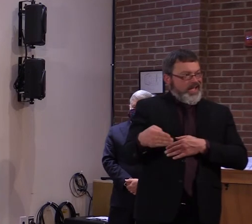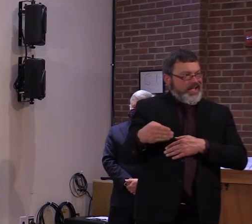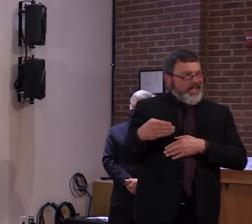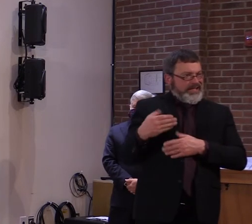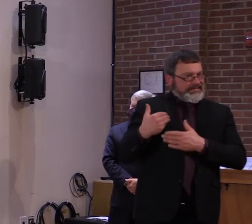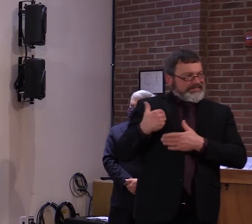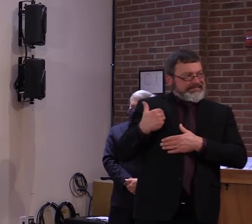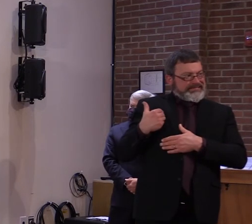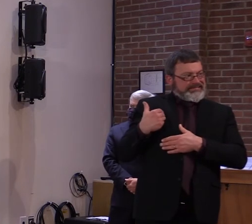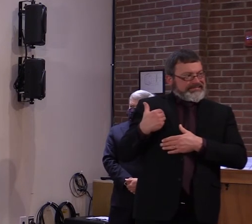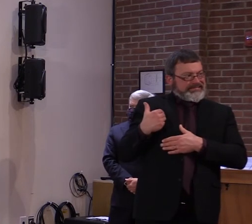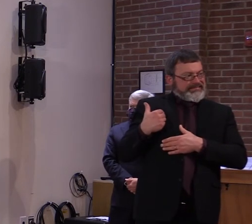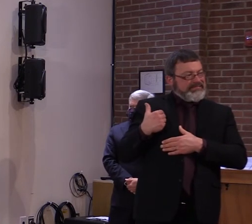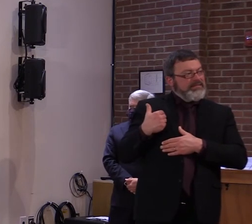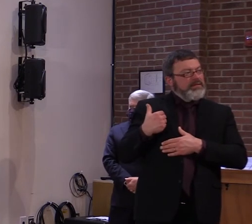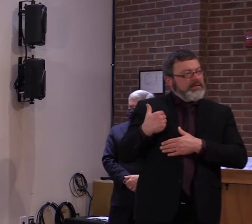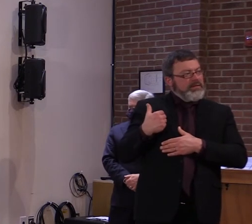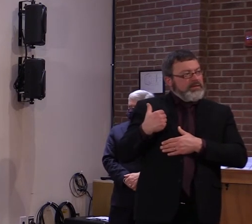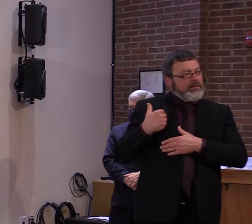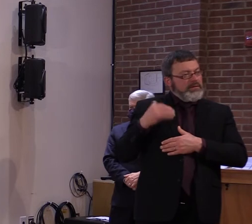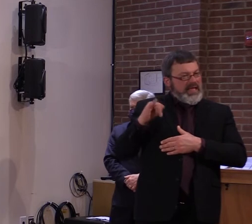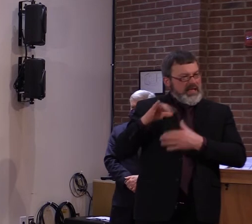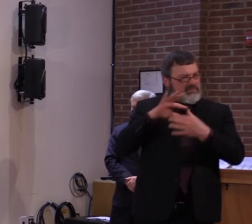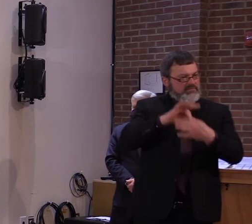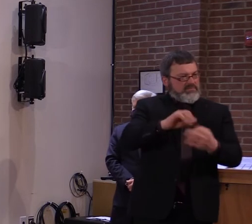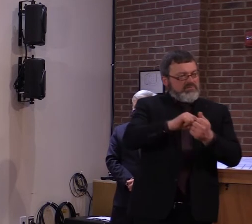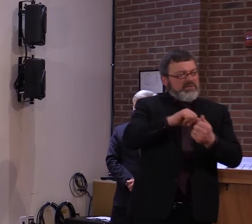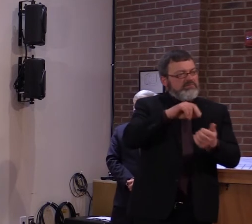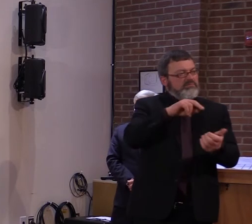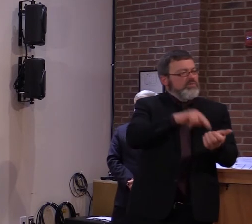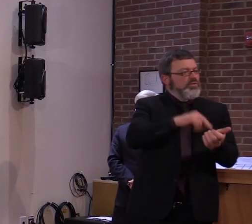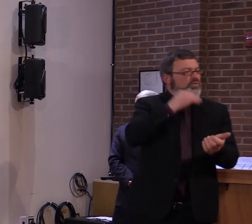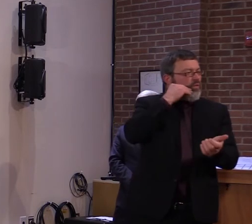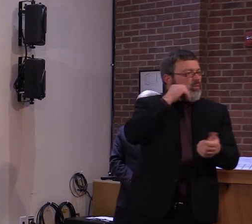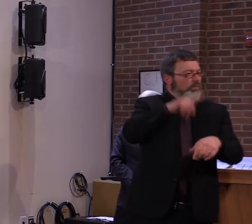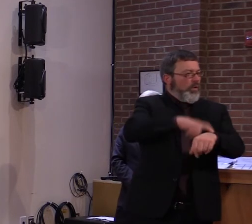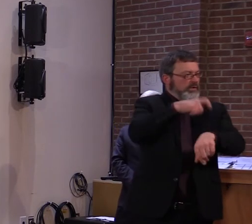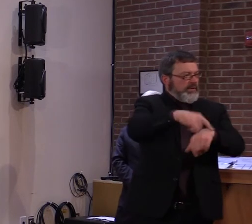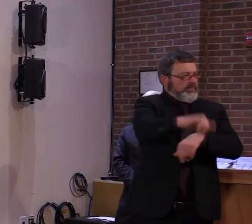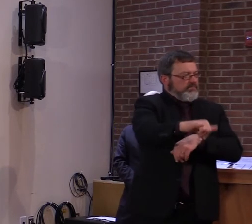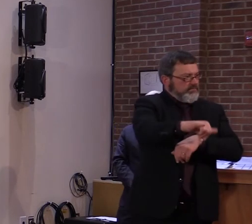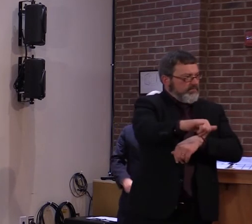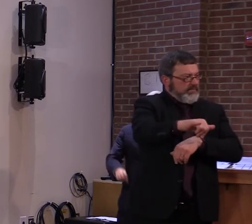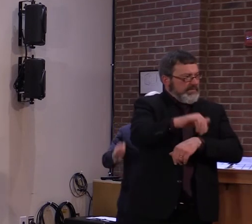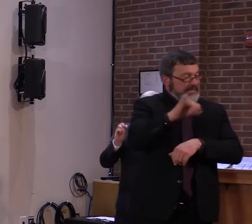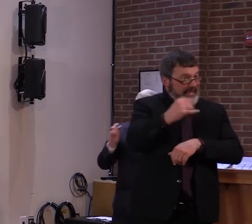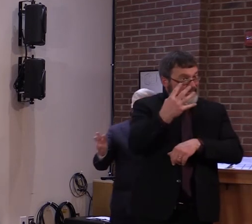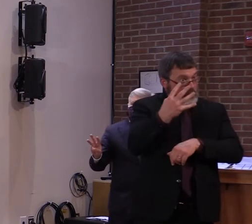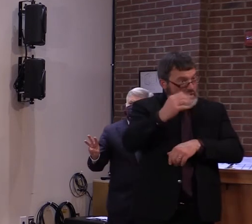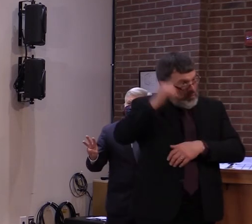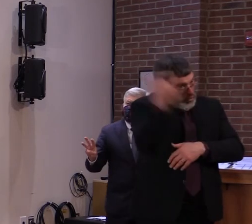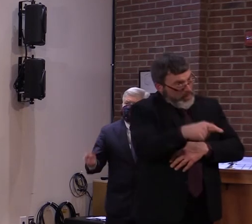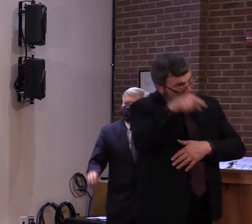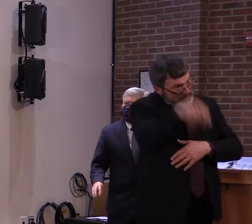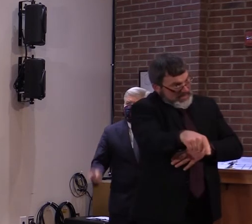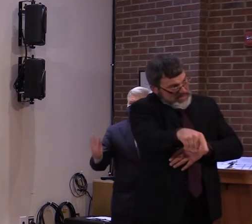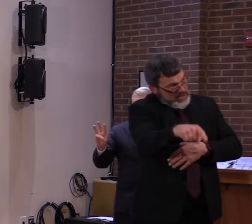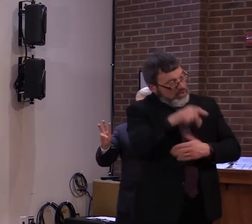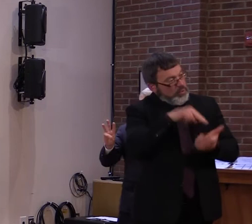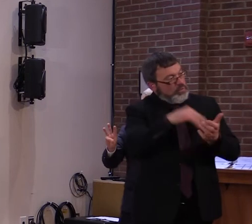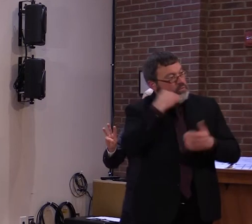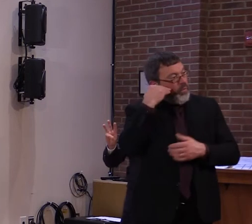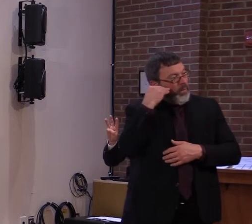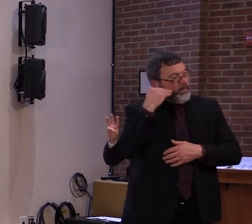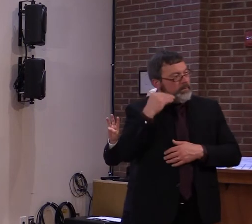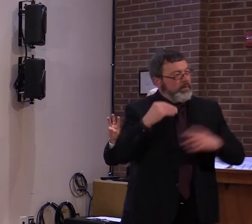care facilities. How many of those four are actually connected to long-term care, exactly? Yeah. I think